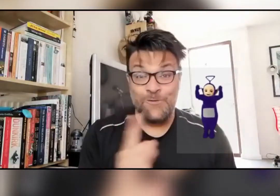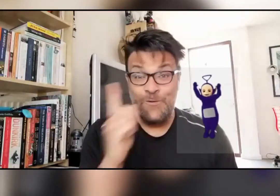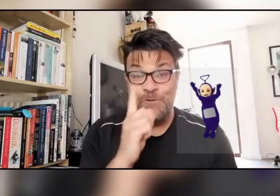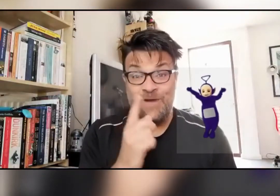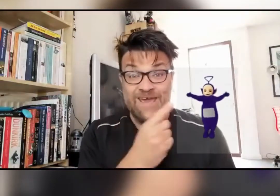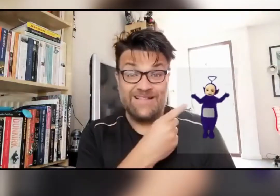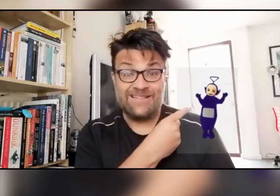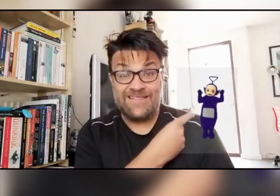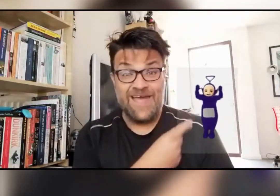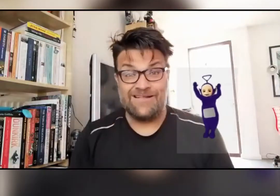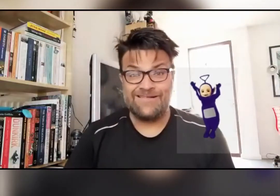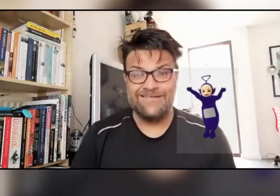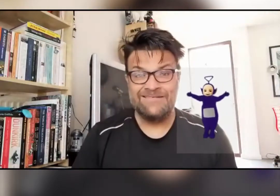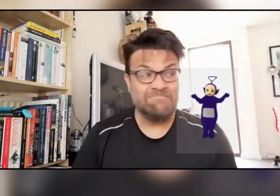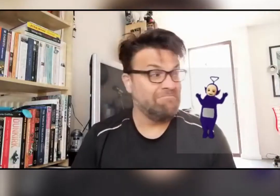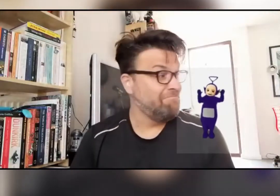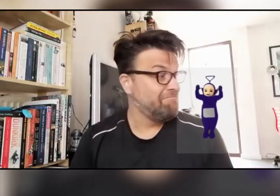Who is this?